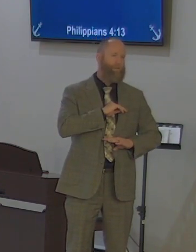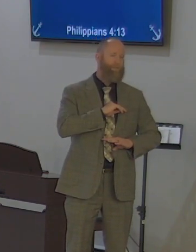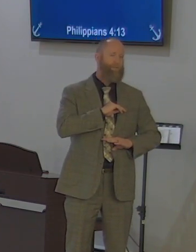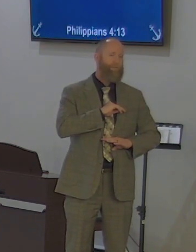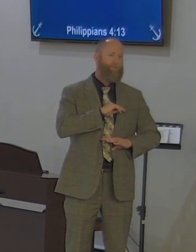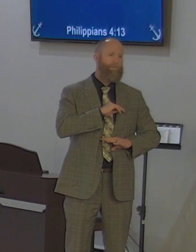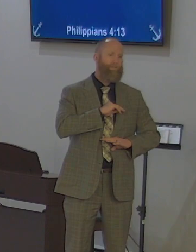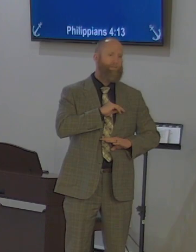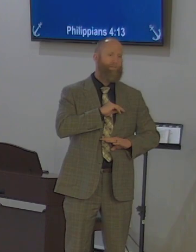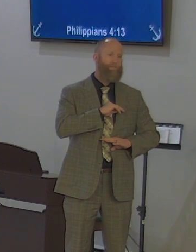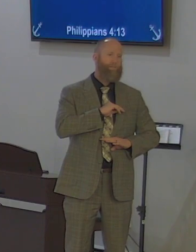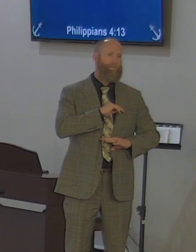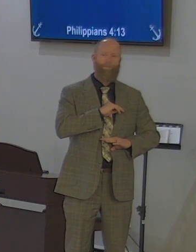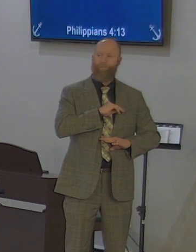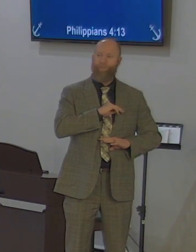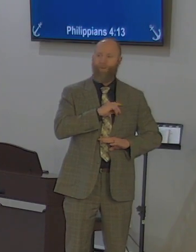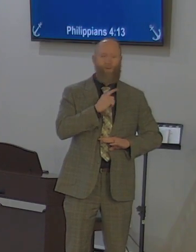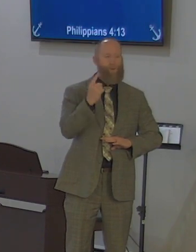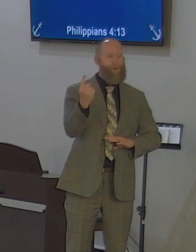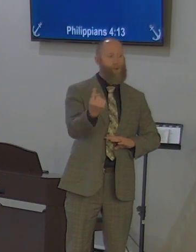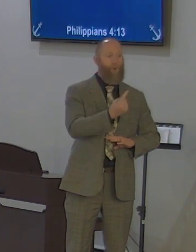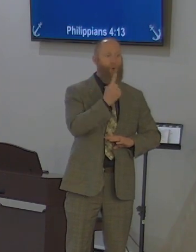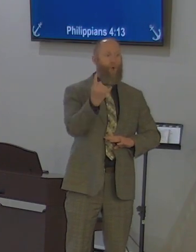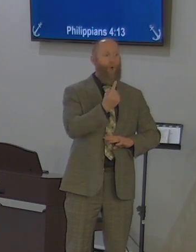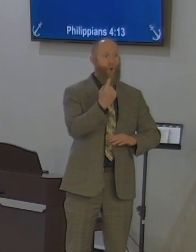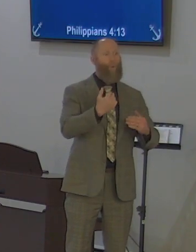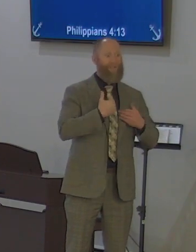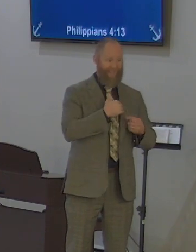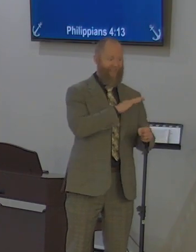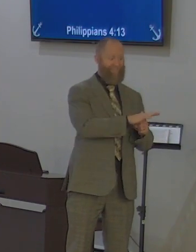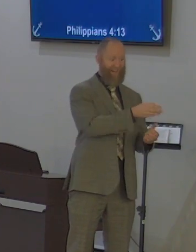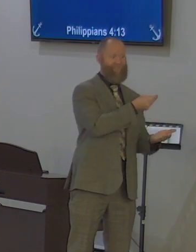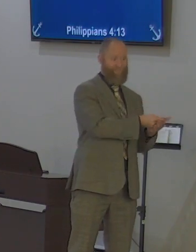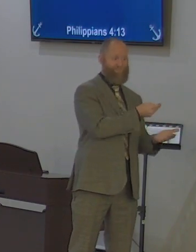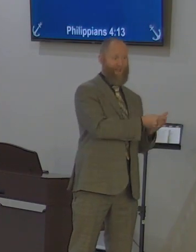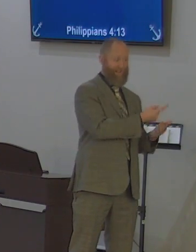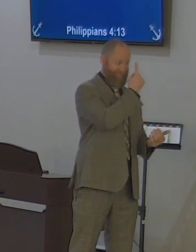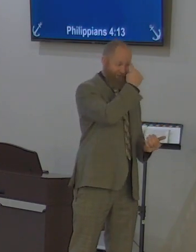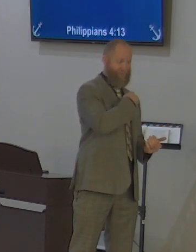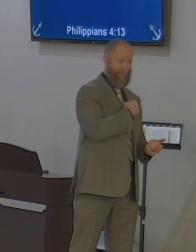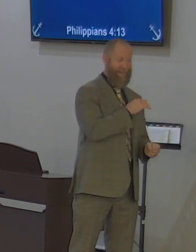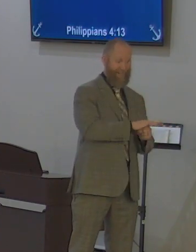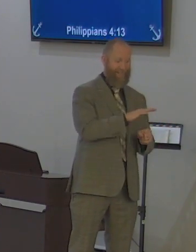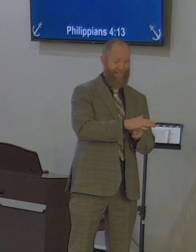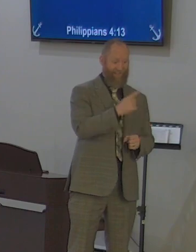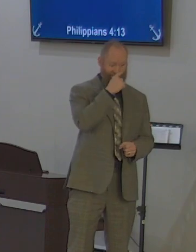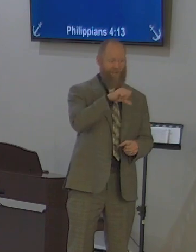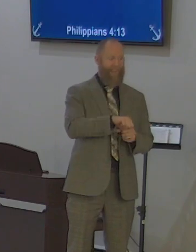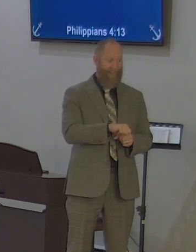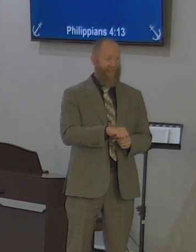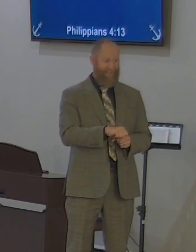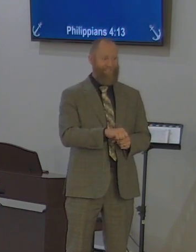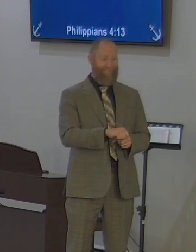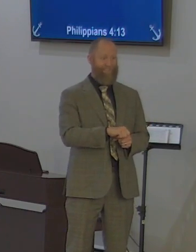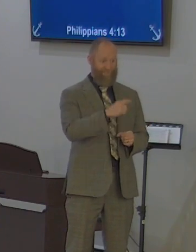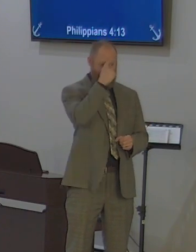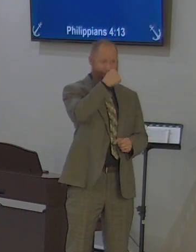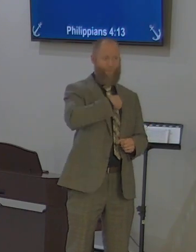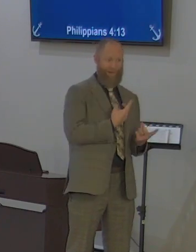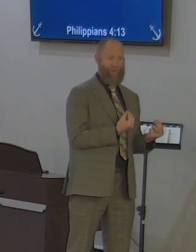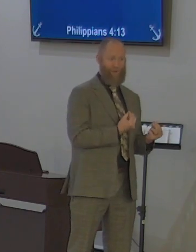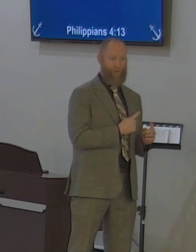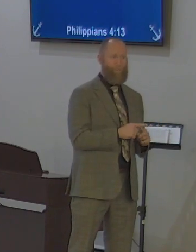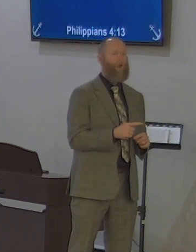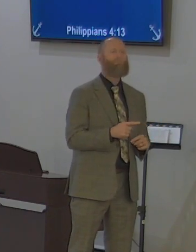There's always enough money and gas to do this or that, but not for church. Can I tell you what it is? Is that Christ just wasn't enough any longer. So they came to this